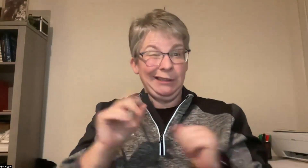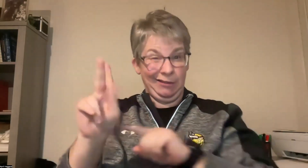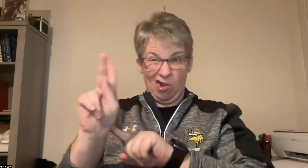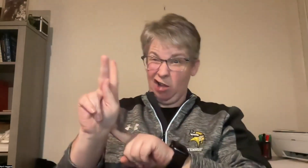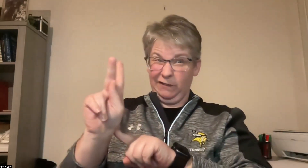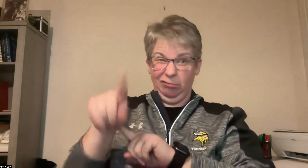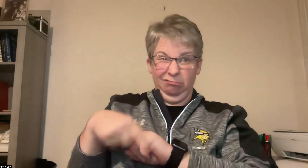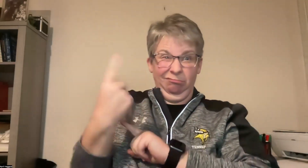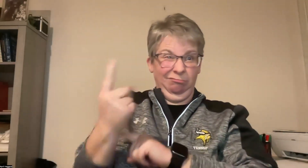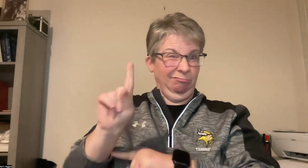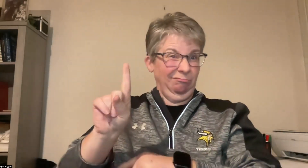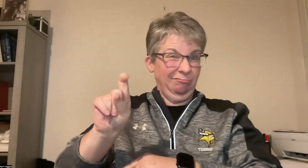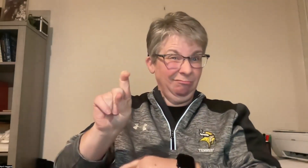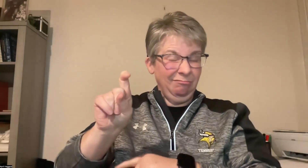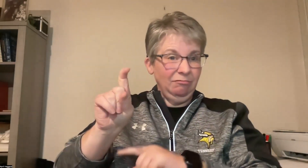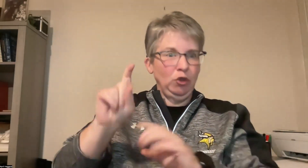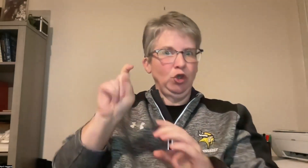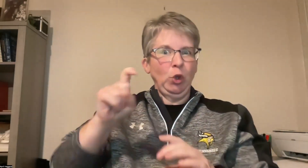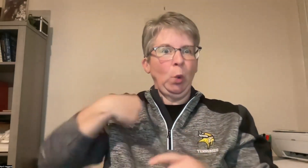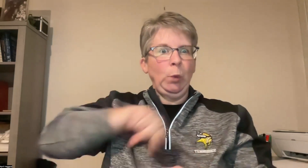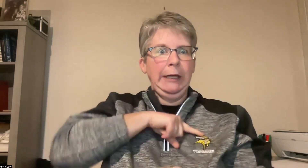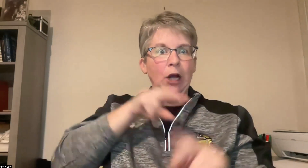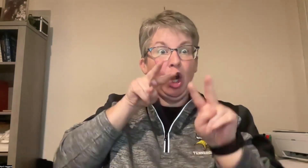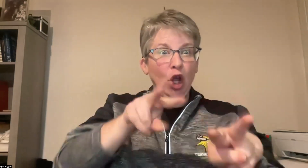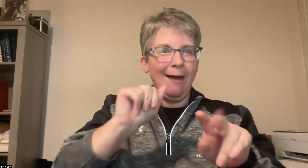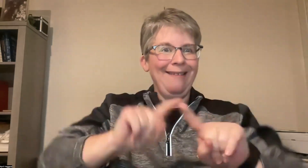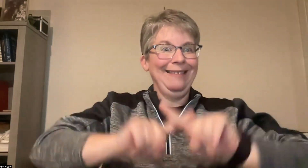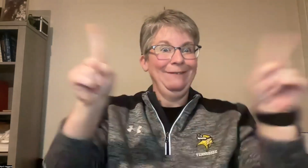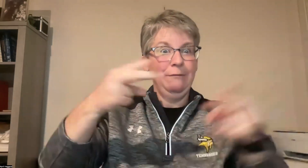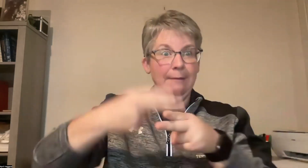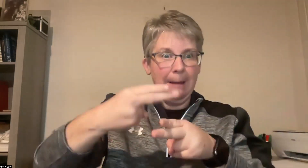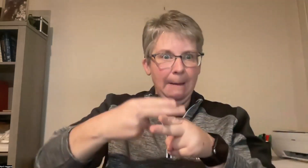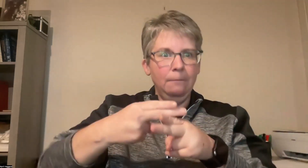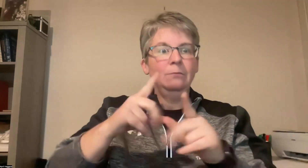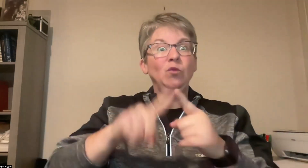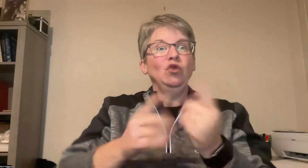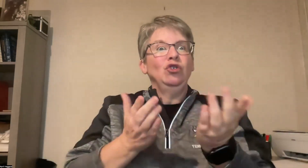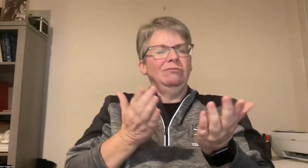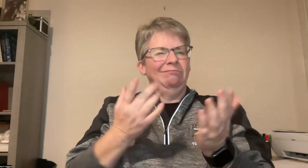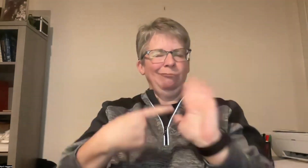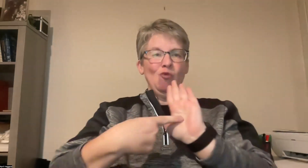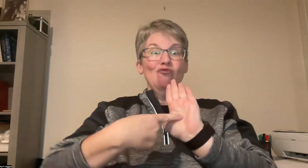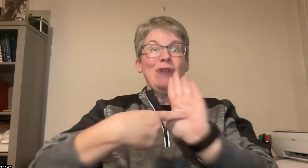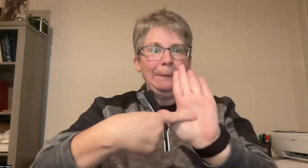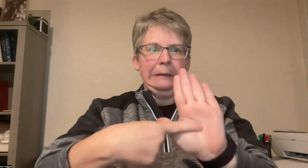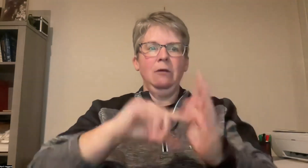So, you know, some people are suggesting, you know, whether we need to have Knoxville, do we need to look at a different